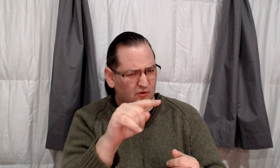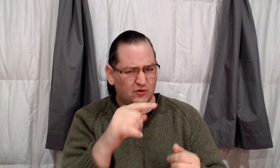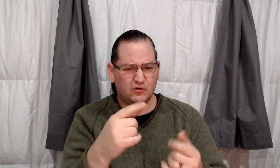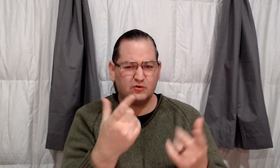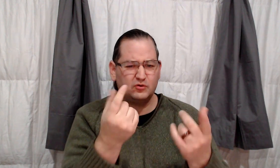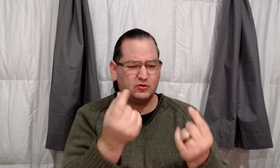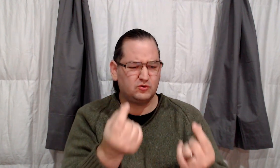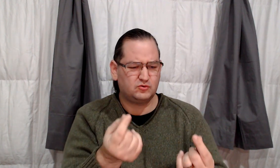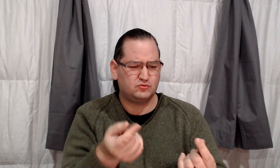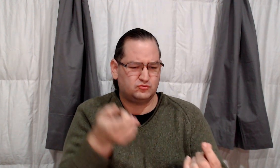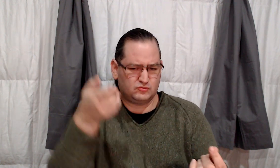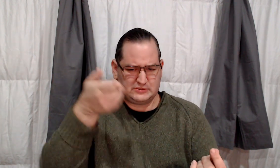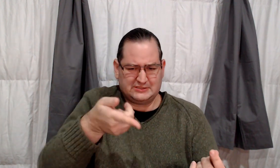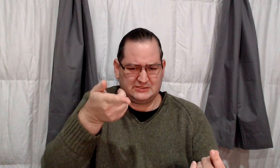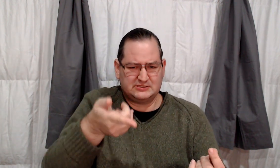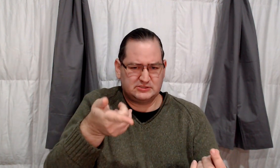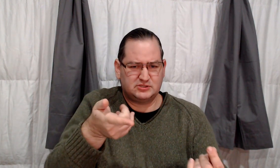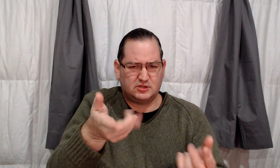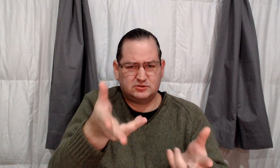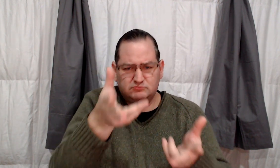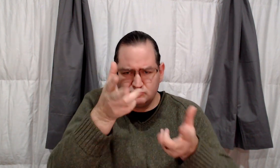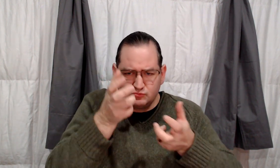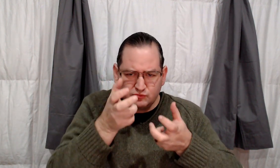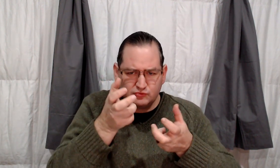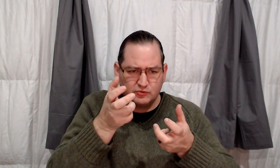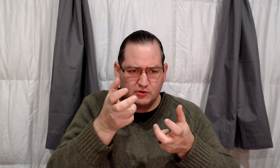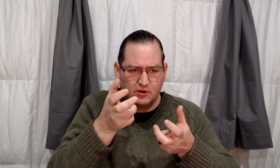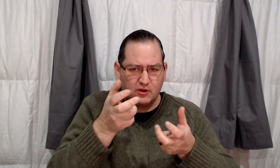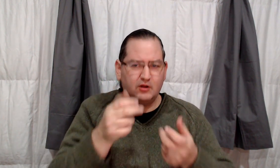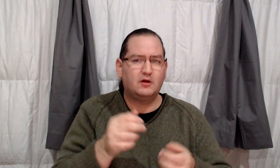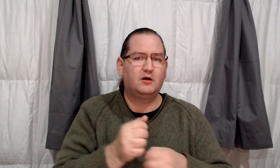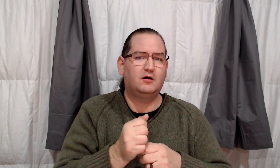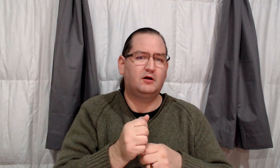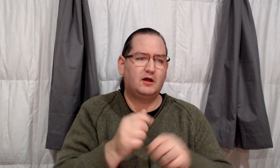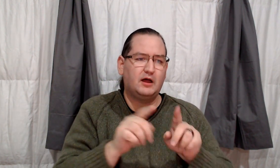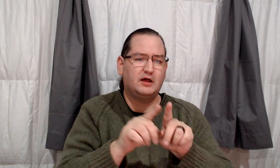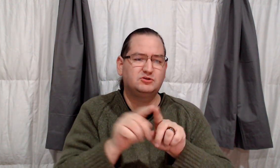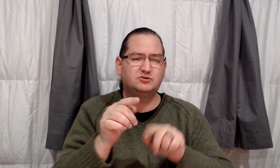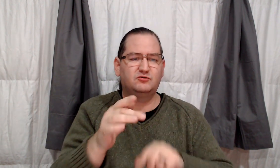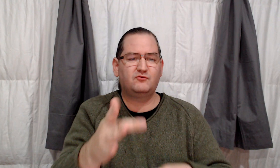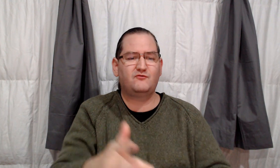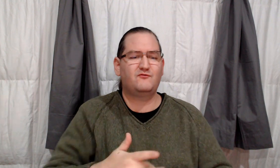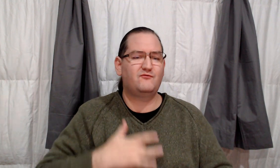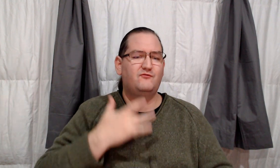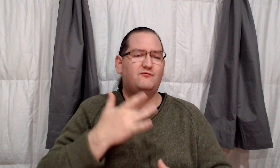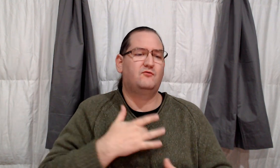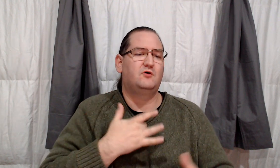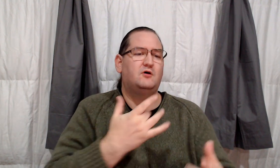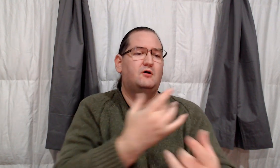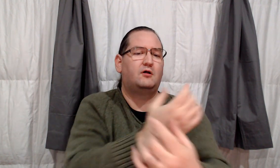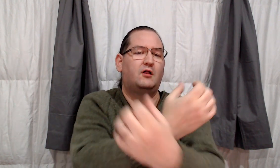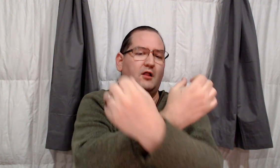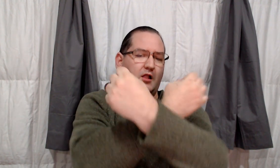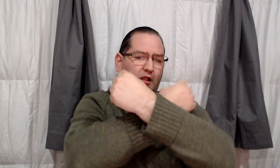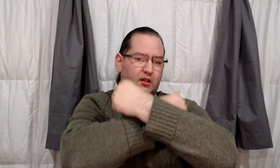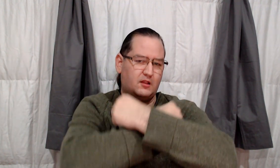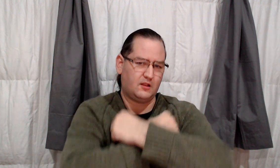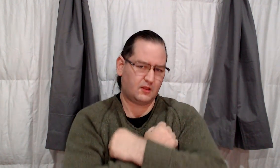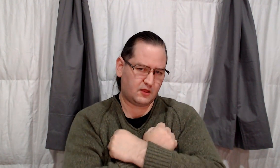And as you feel that love, as you see those faces, the need for a cigarette disappears